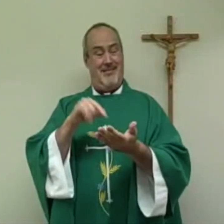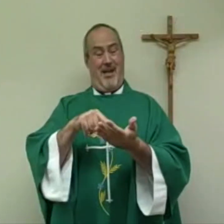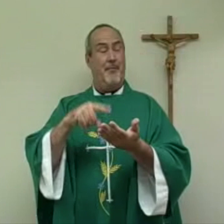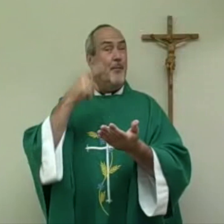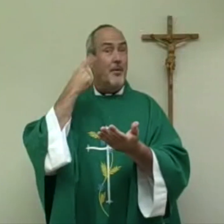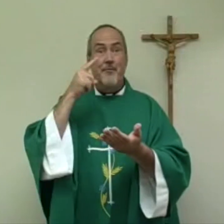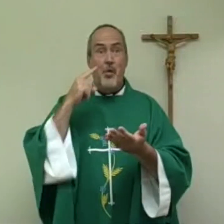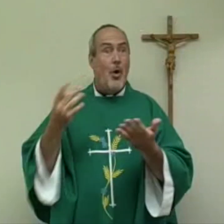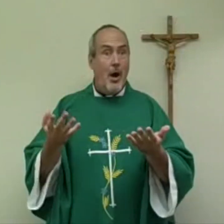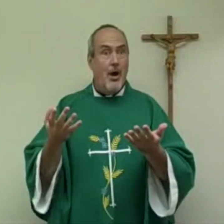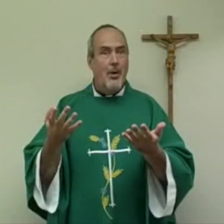our hands